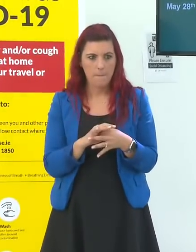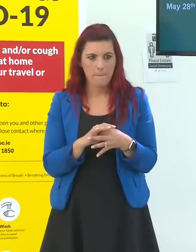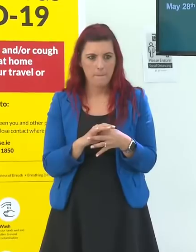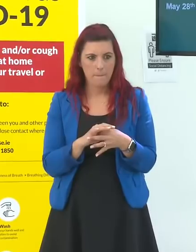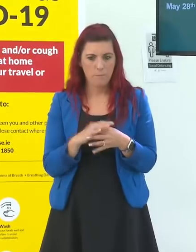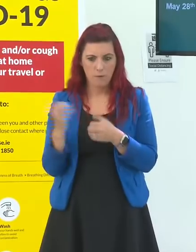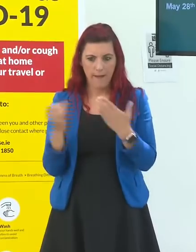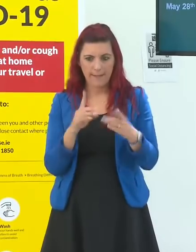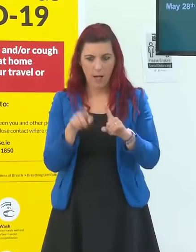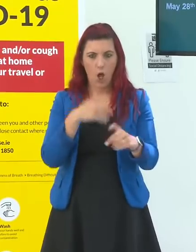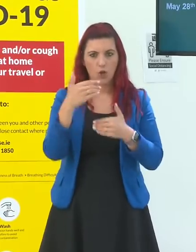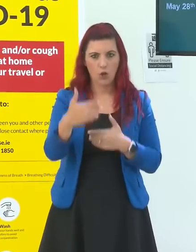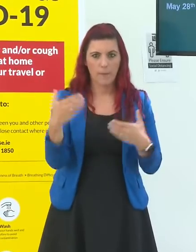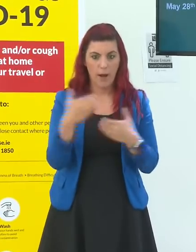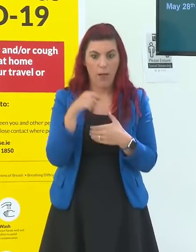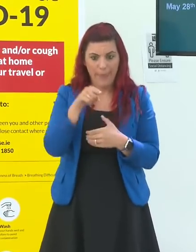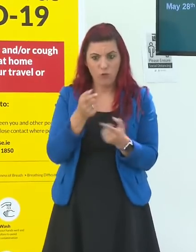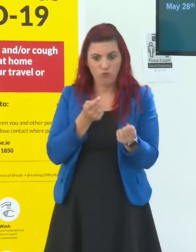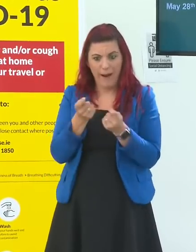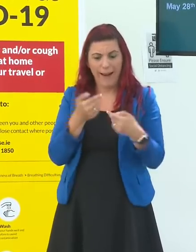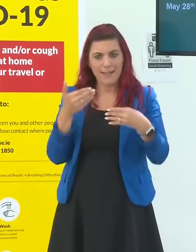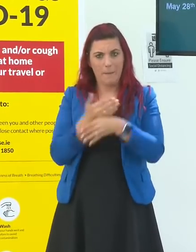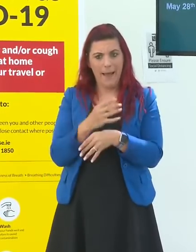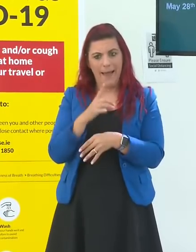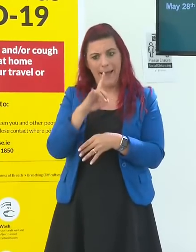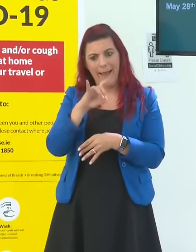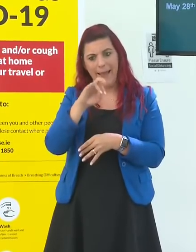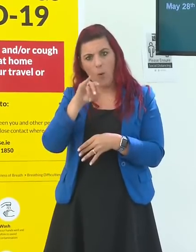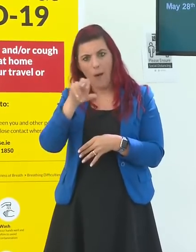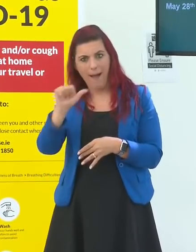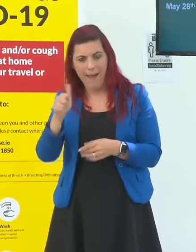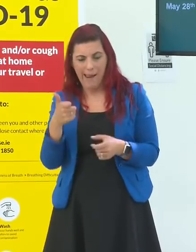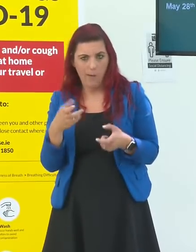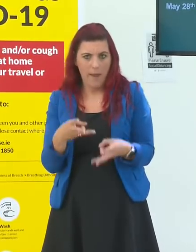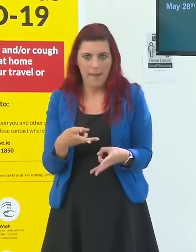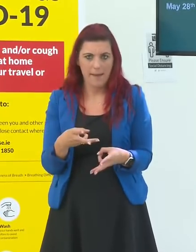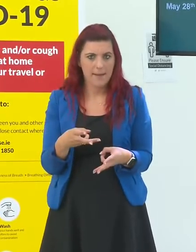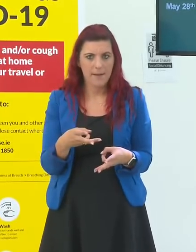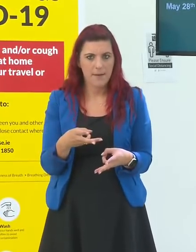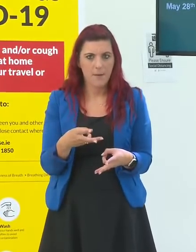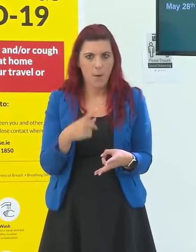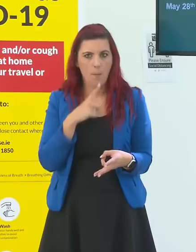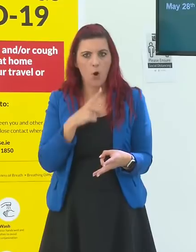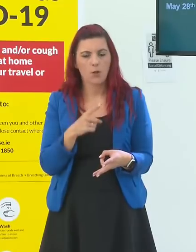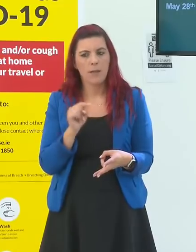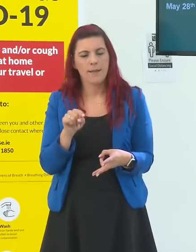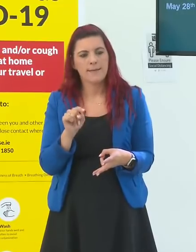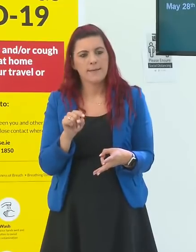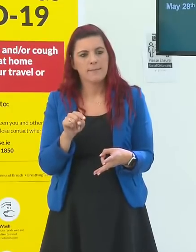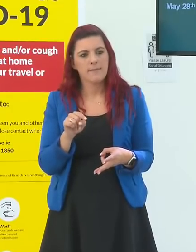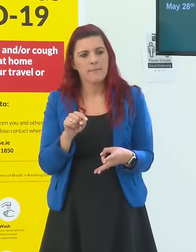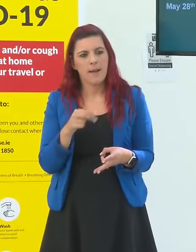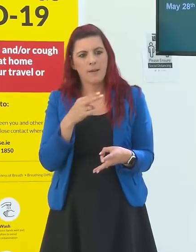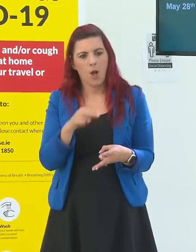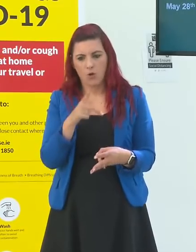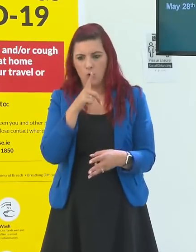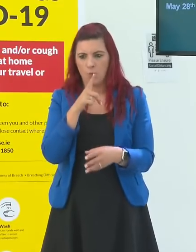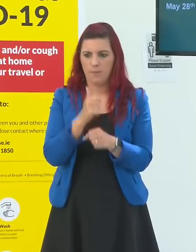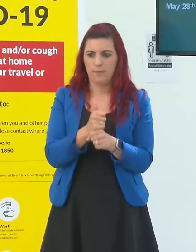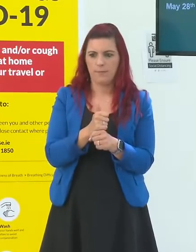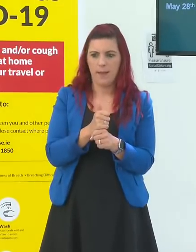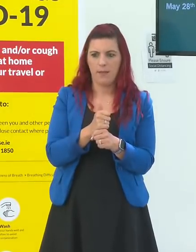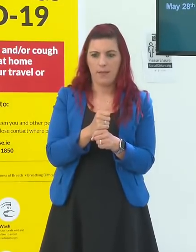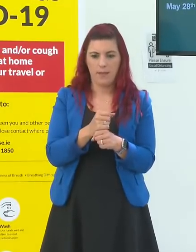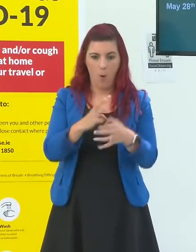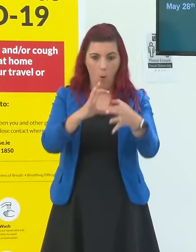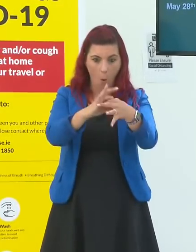care, is regulated by HIQA. But this isn't so much about the homes, but around